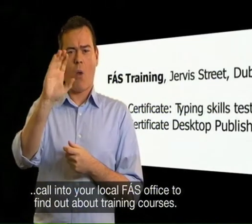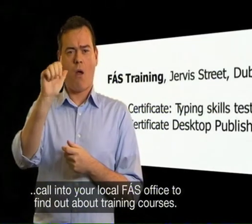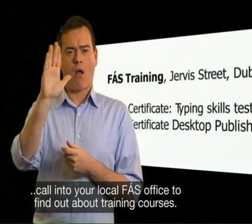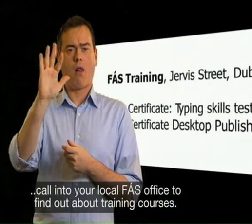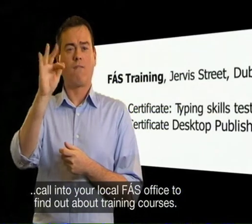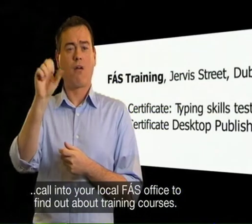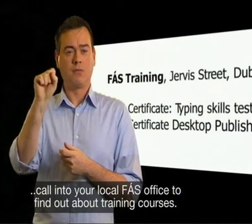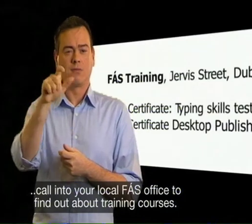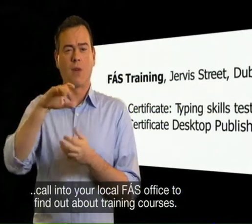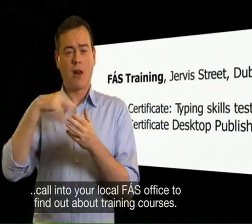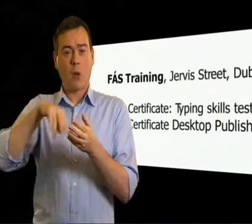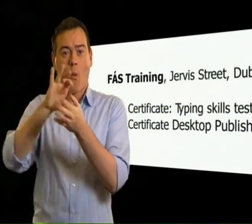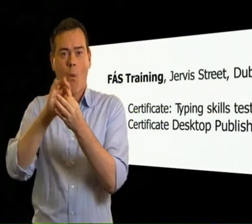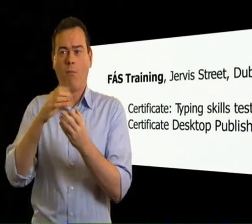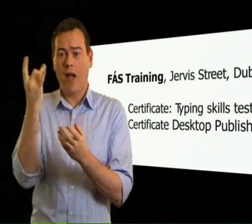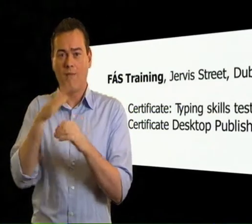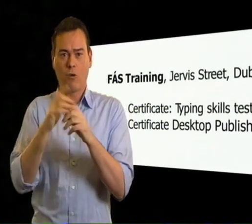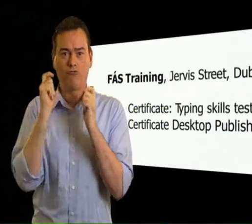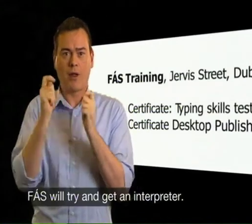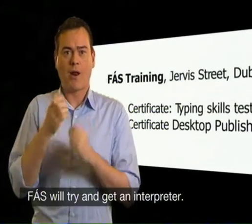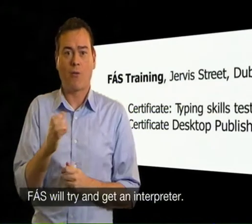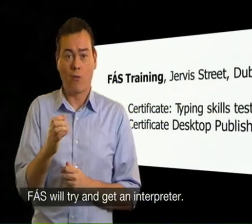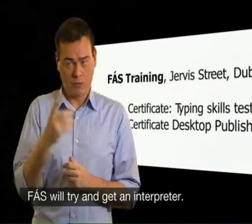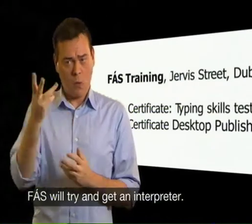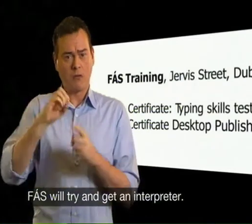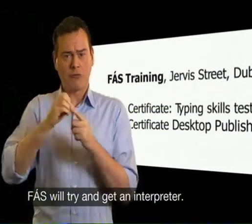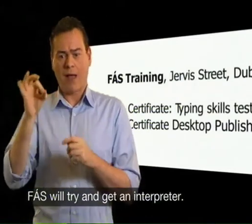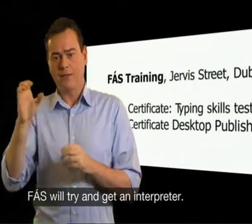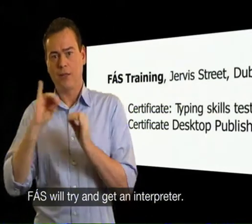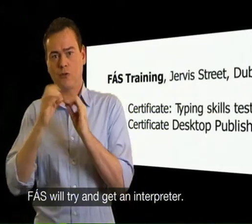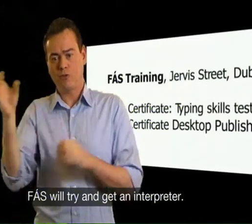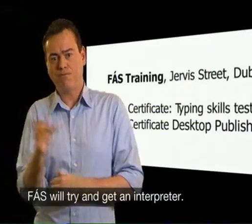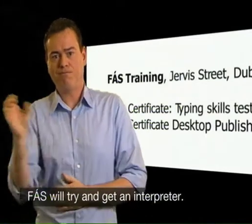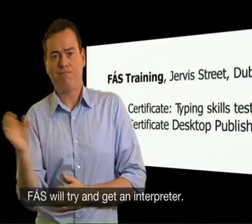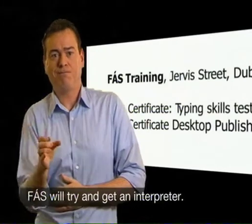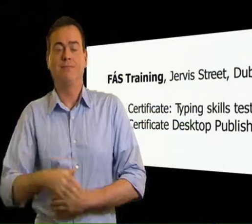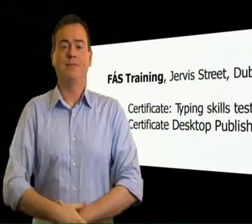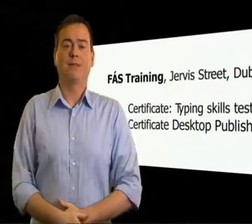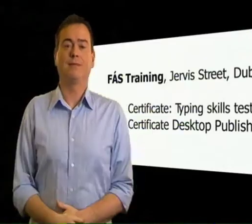out about training courses. FOSS will try and get an interpreter.